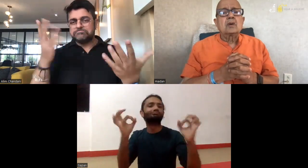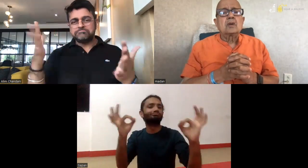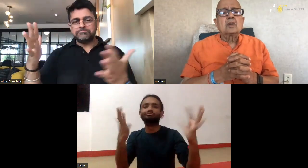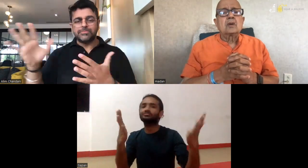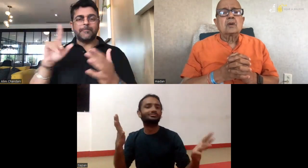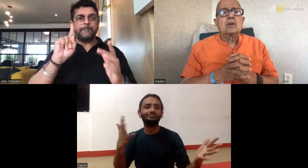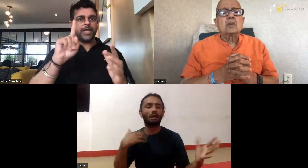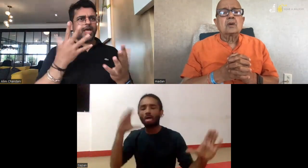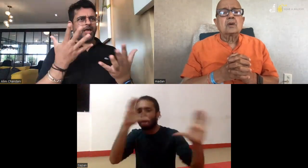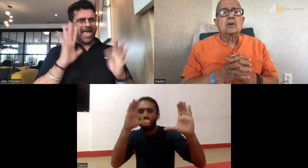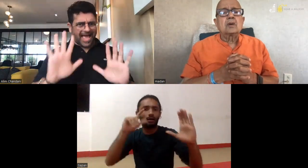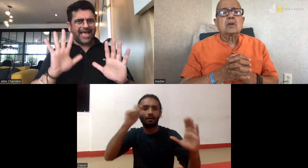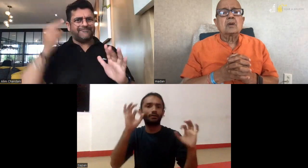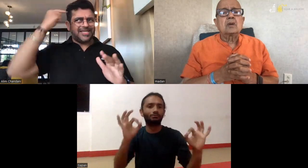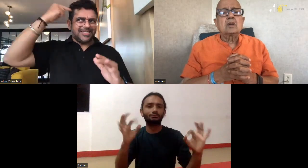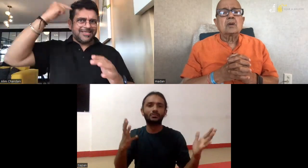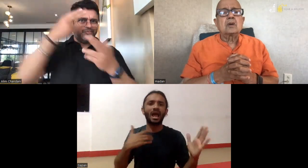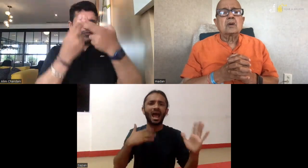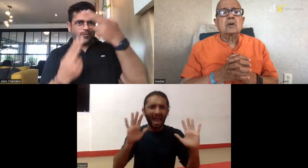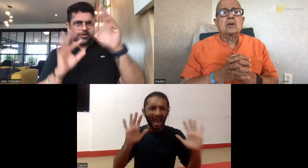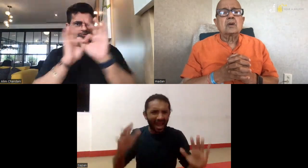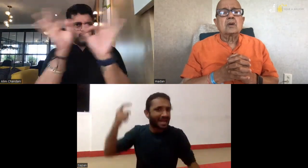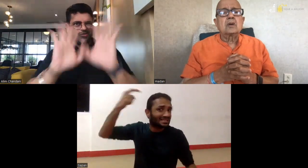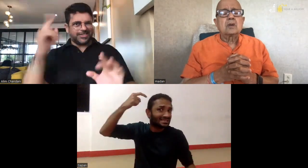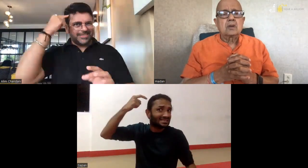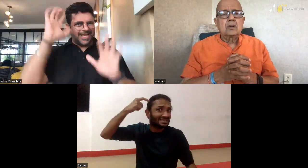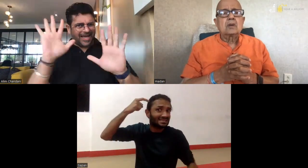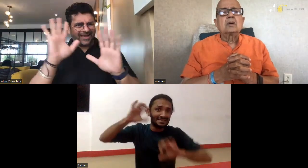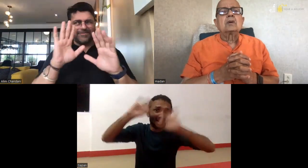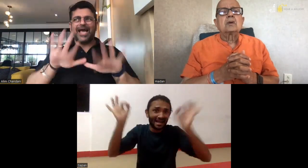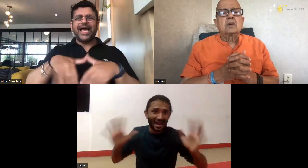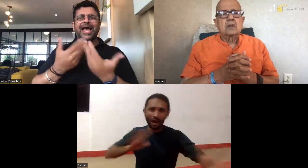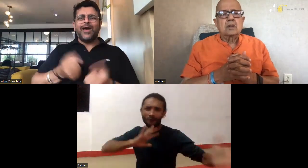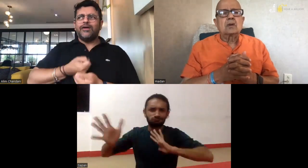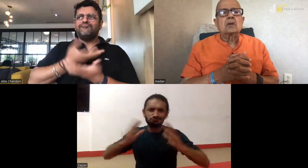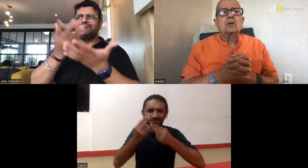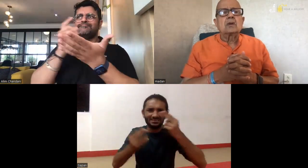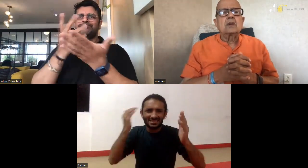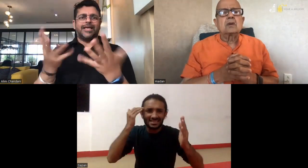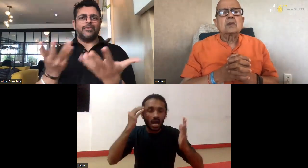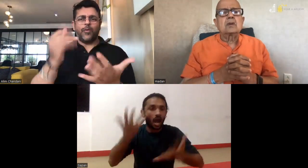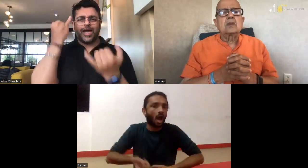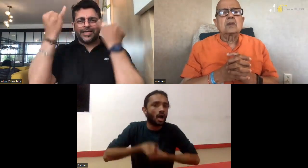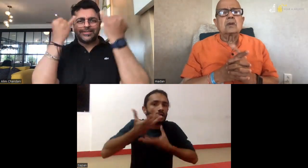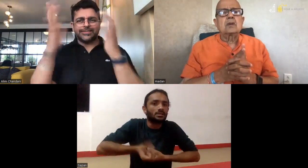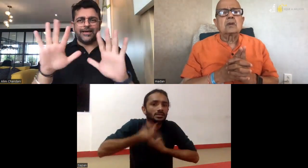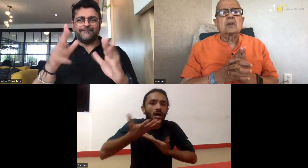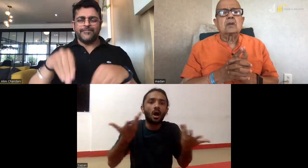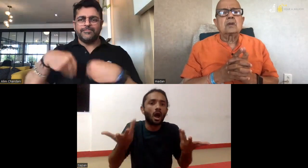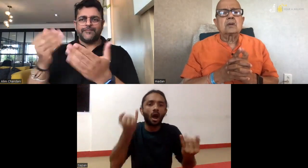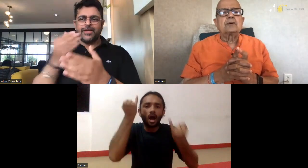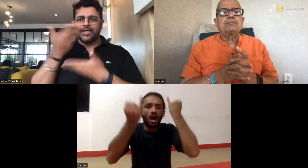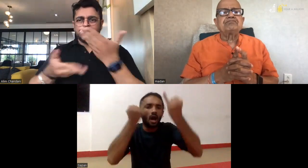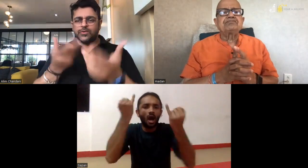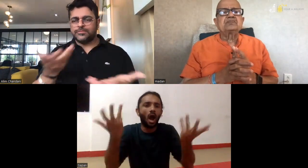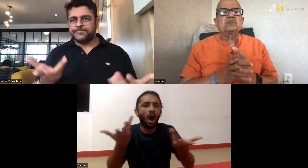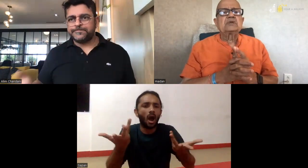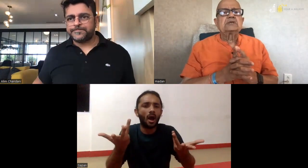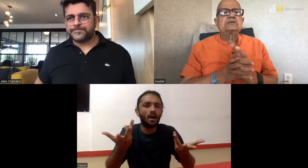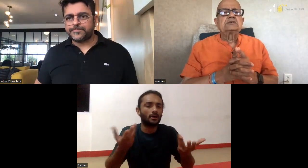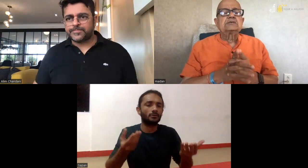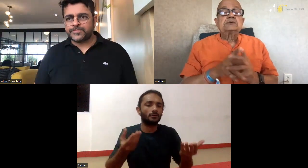to get I don't want to get seated idly. I always try to look out for the things what I can do, and I can